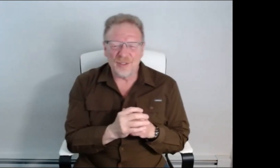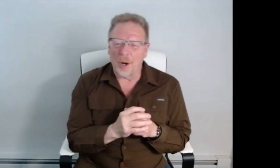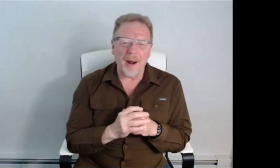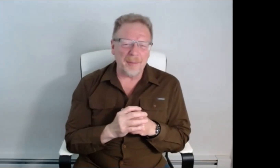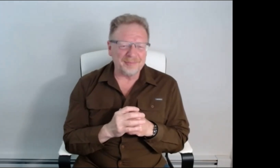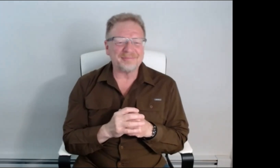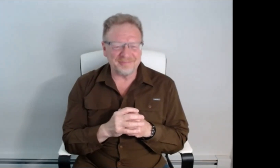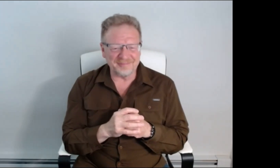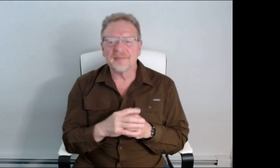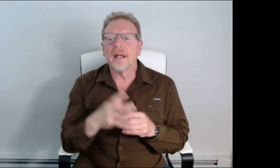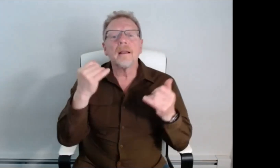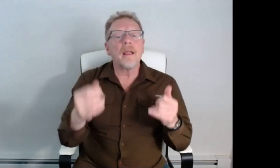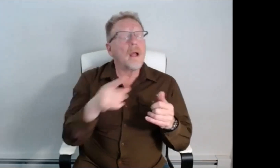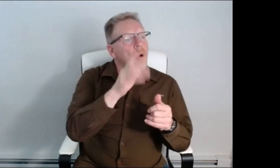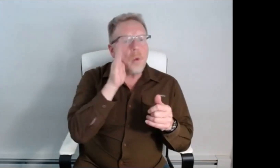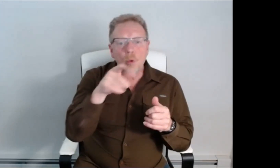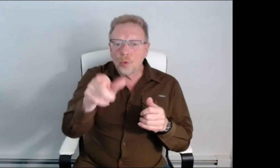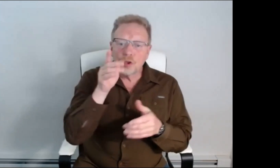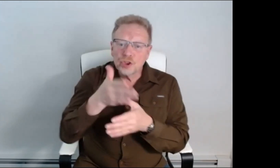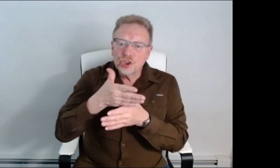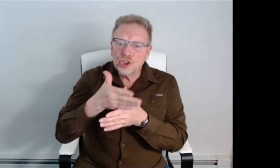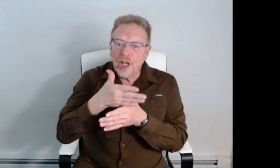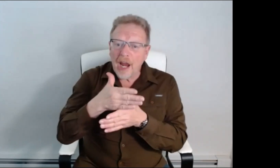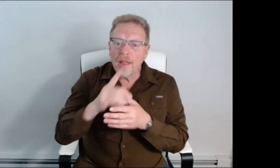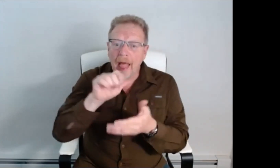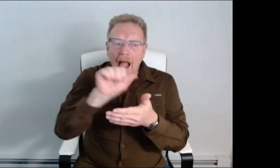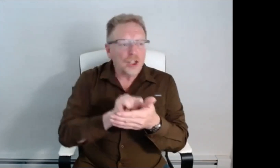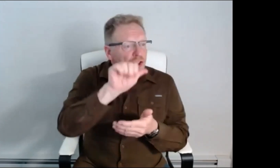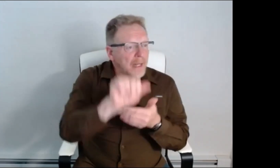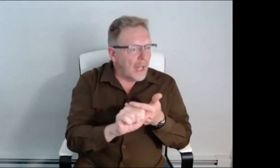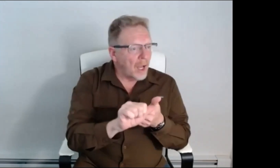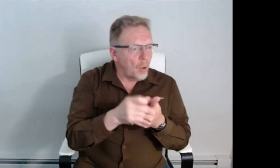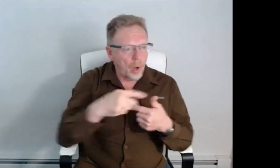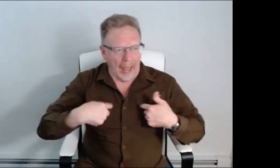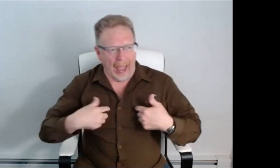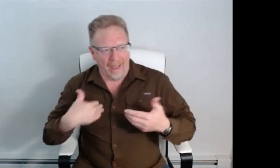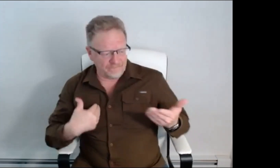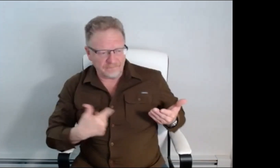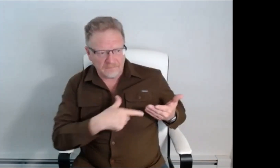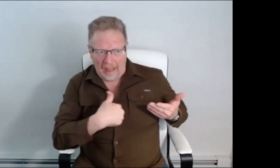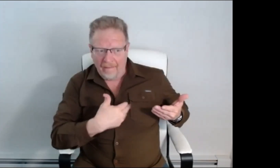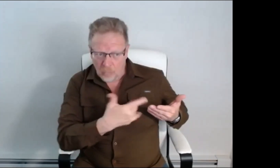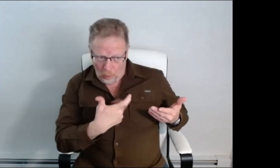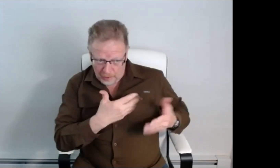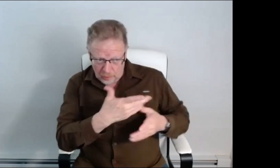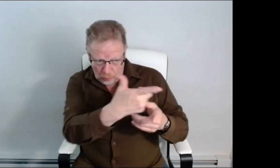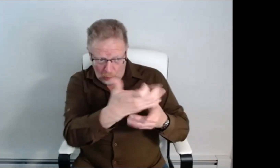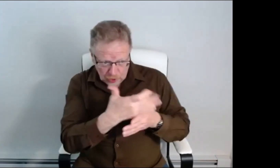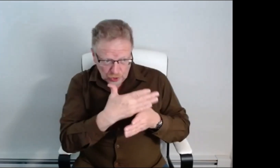Can you share the agenda? Or I have it if you don't have it. That's It's right